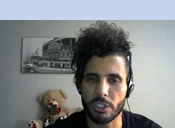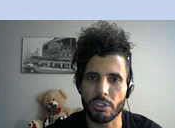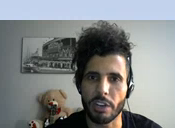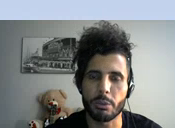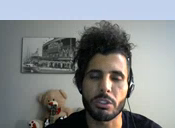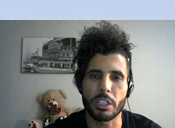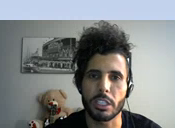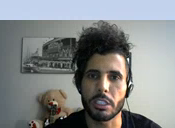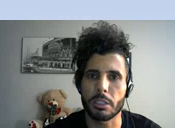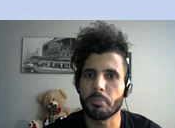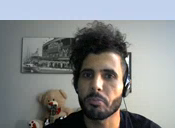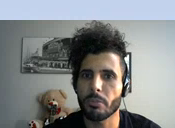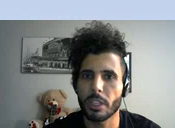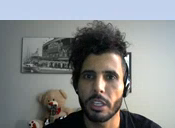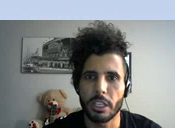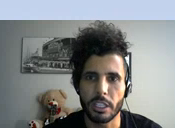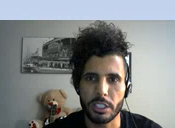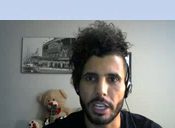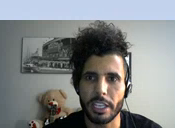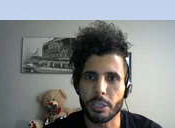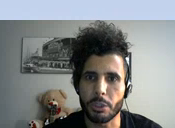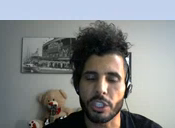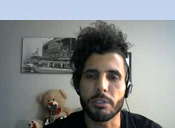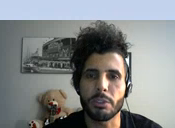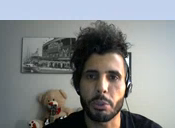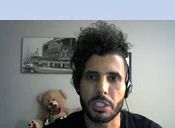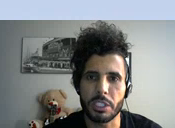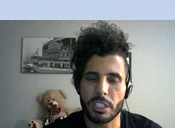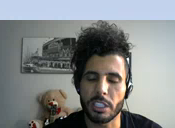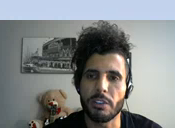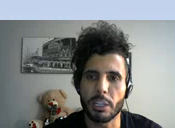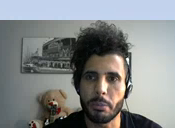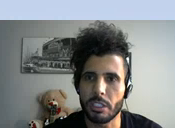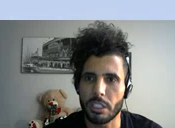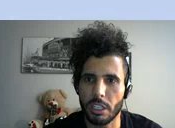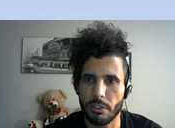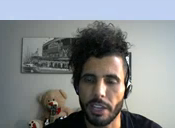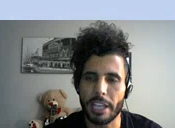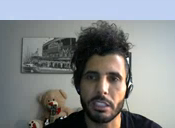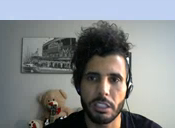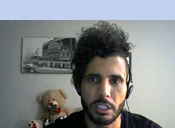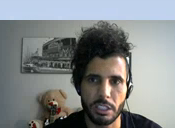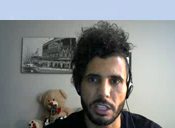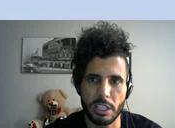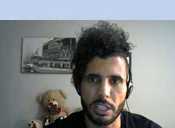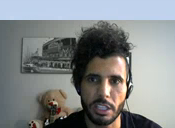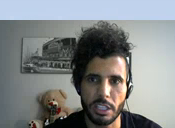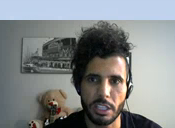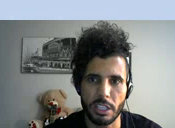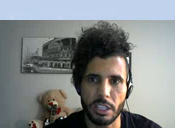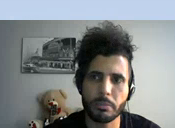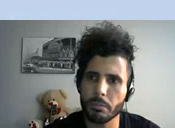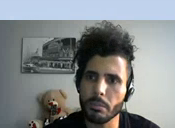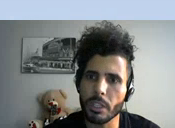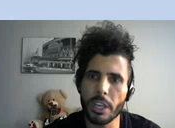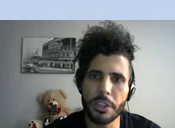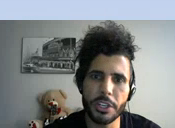that surrounds a sign language influences the development of that sign language. And there's